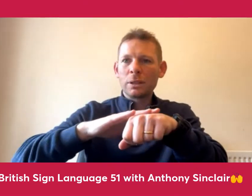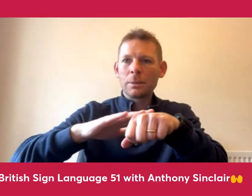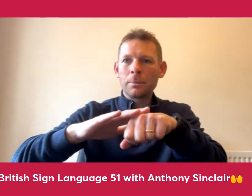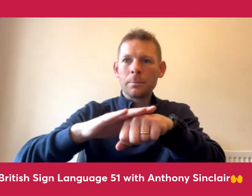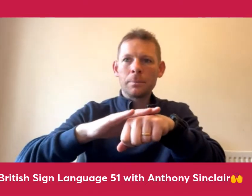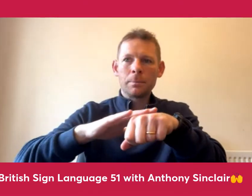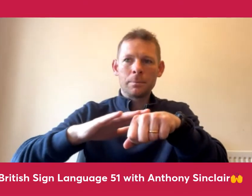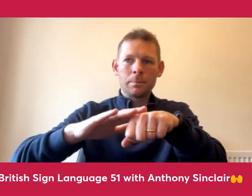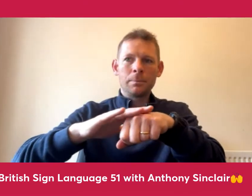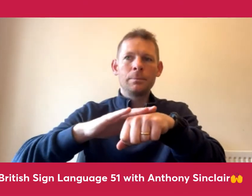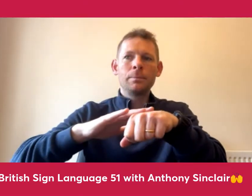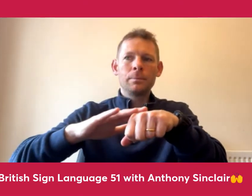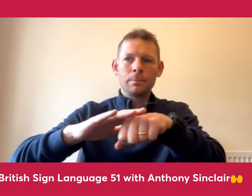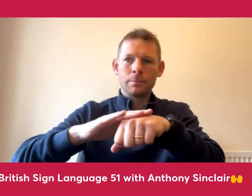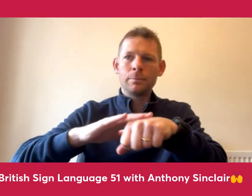sun cream,